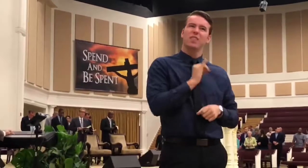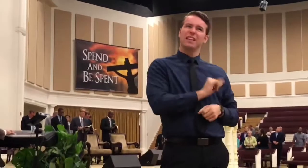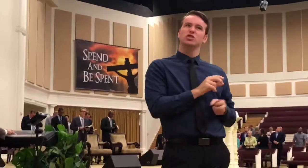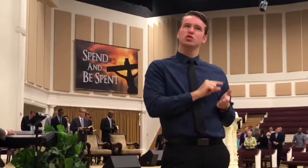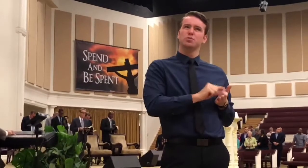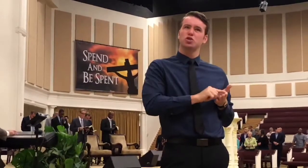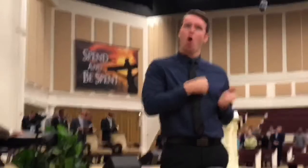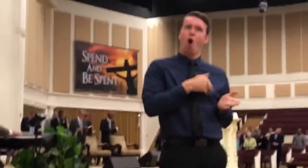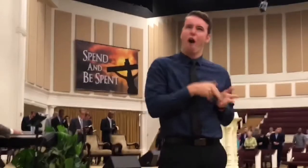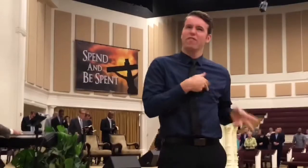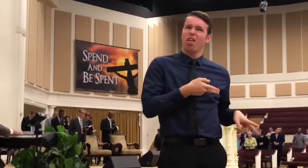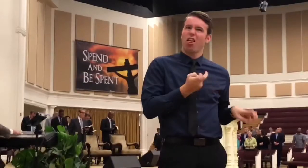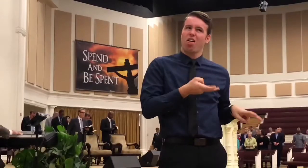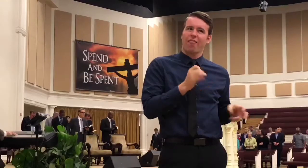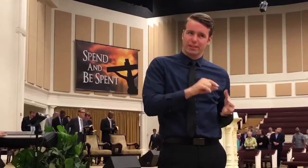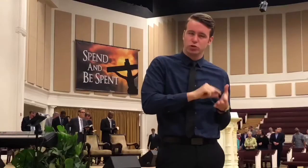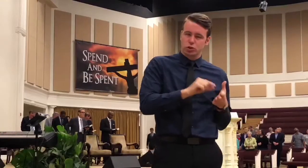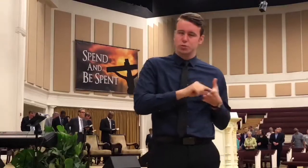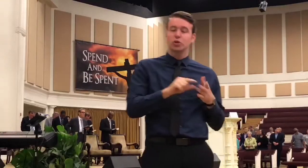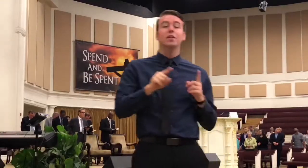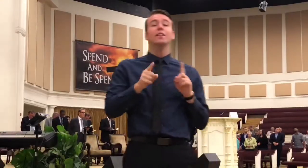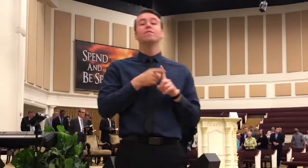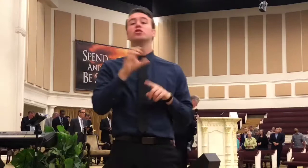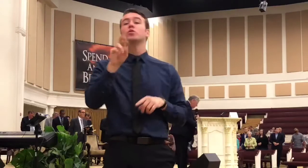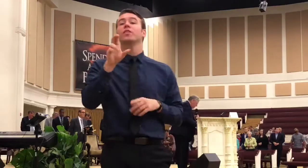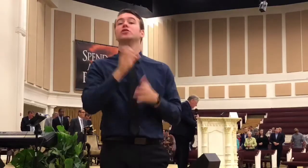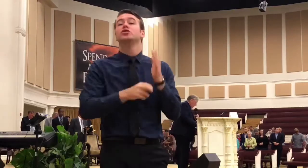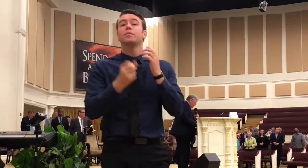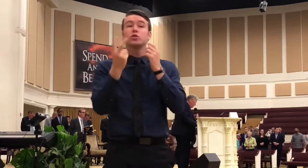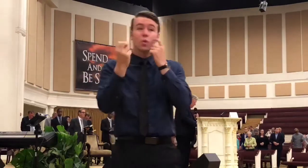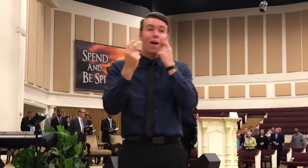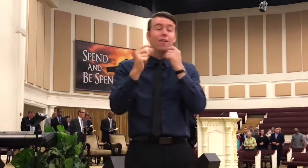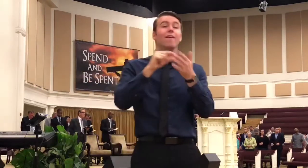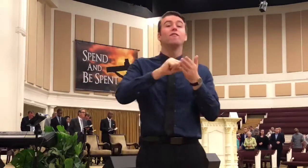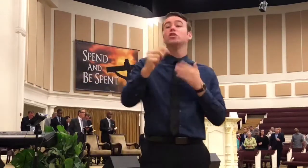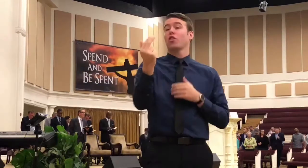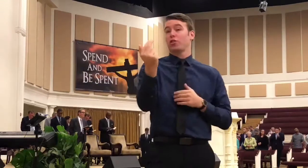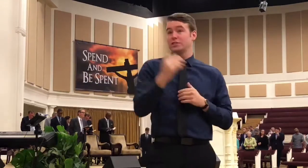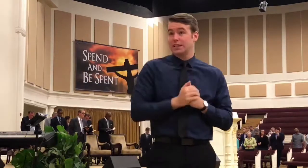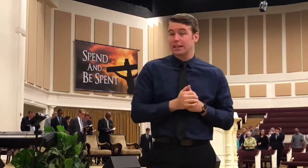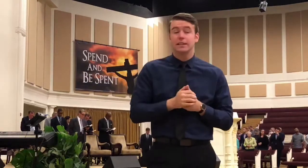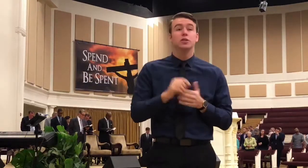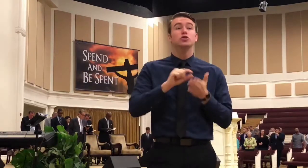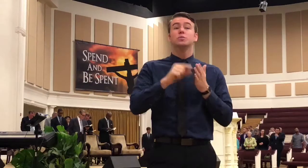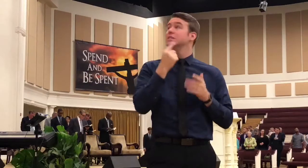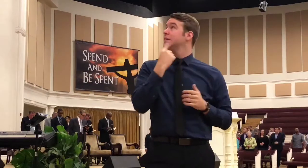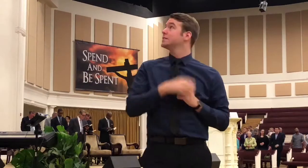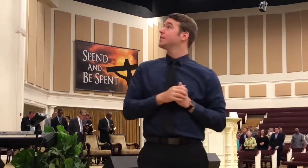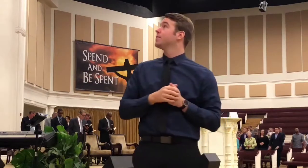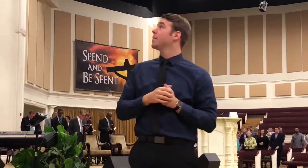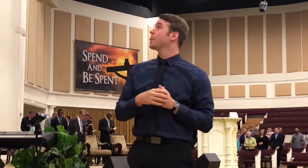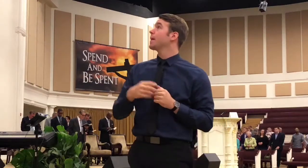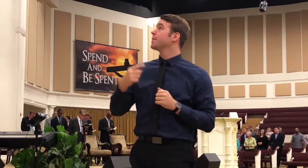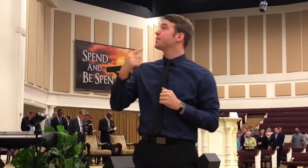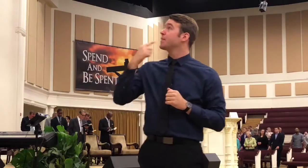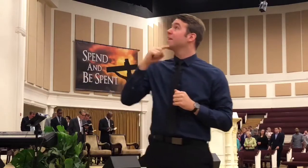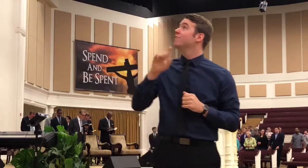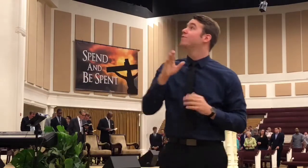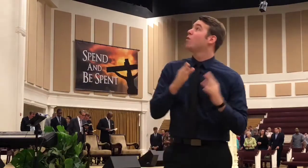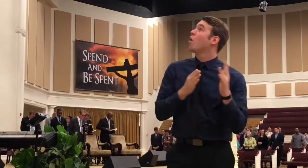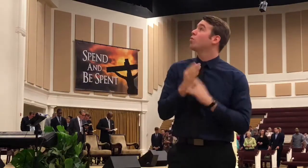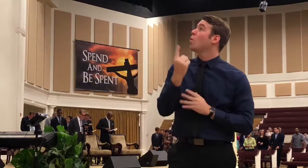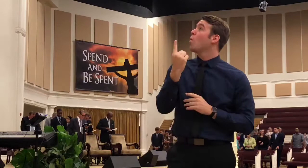many applications to it. In 1 Corinthians chapter 12 and verse 13, it says, For by